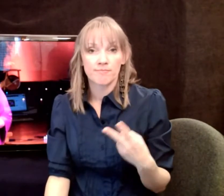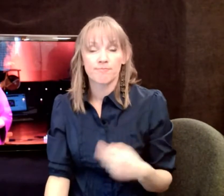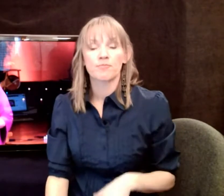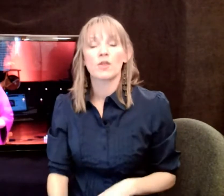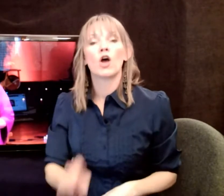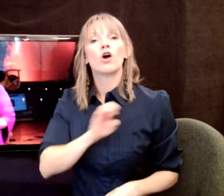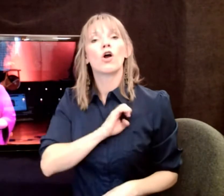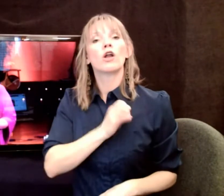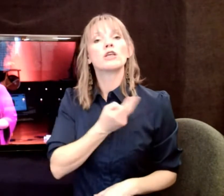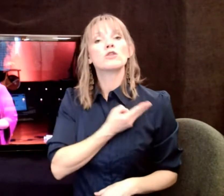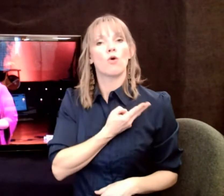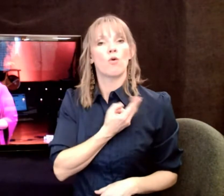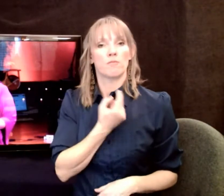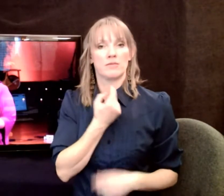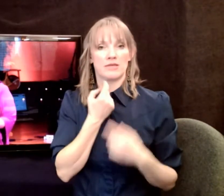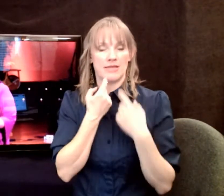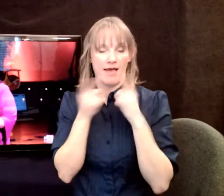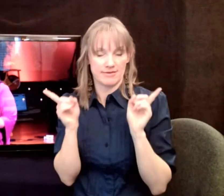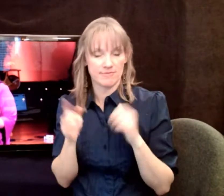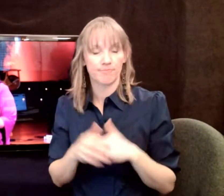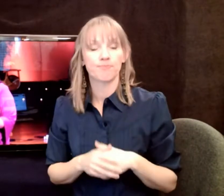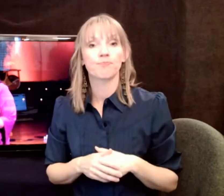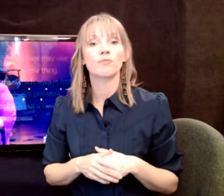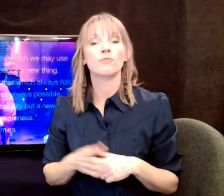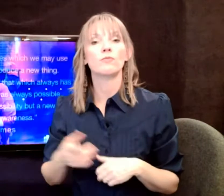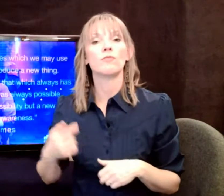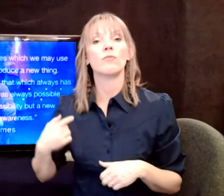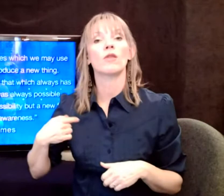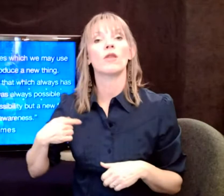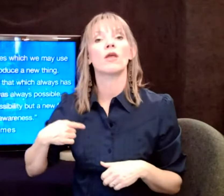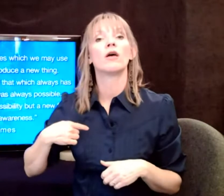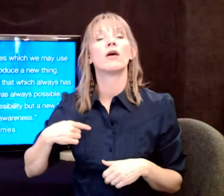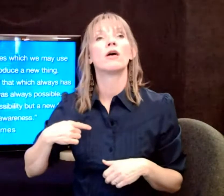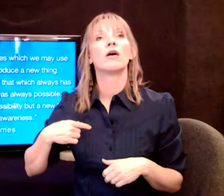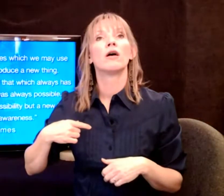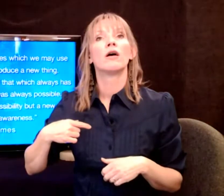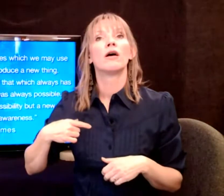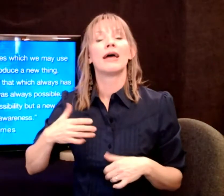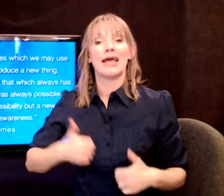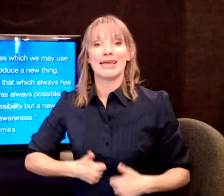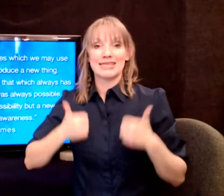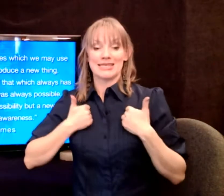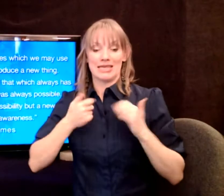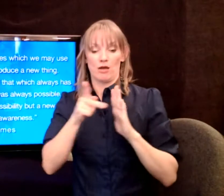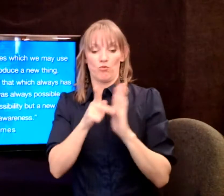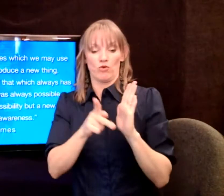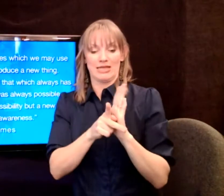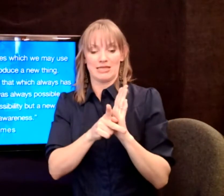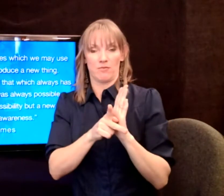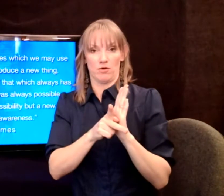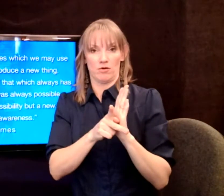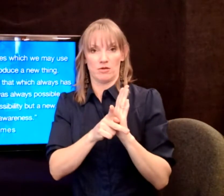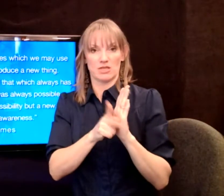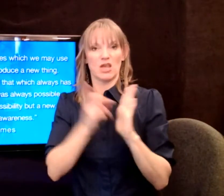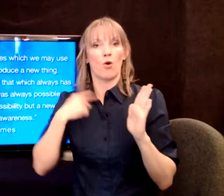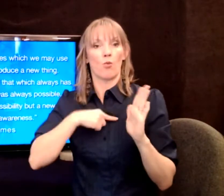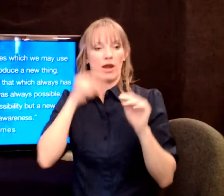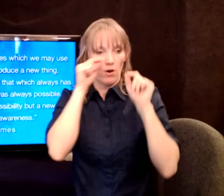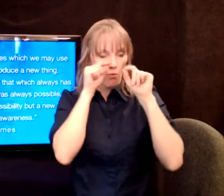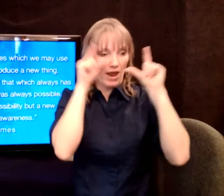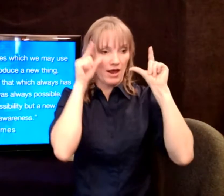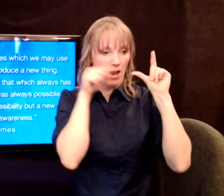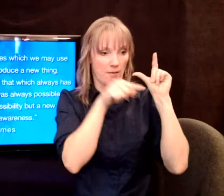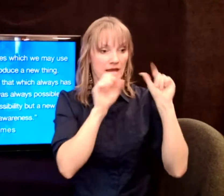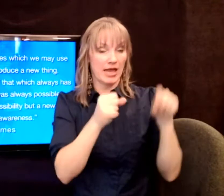Ernest Holmes says to us, we awaken to existing principles, which we may use